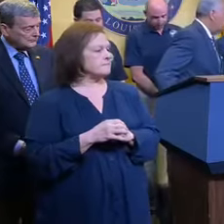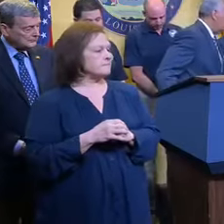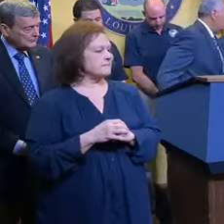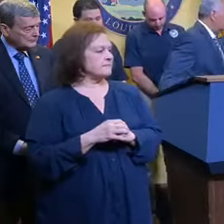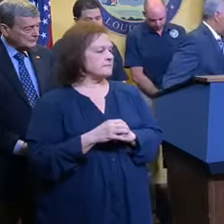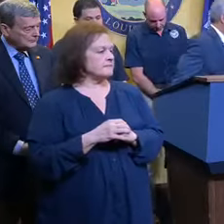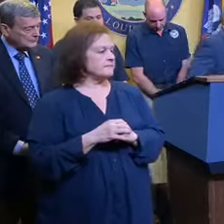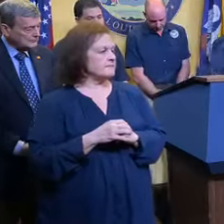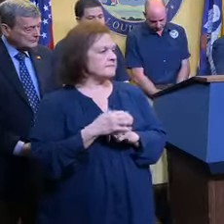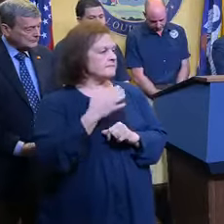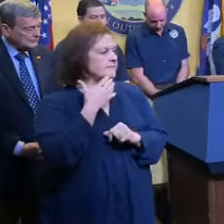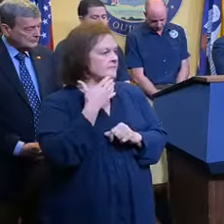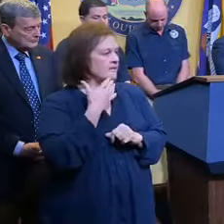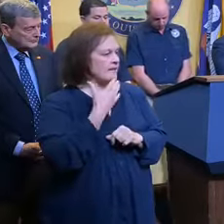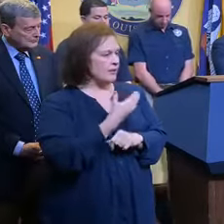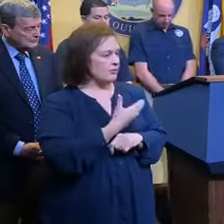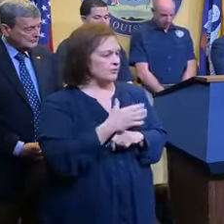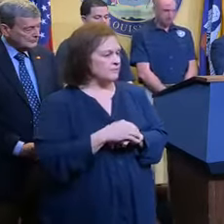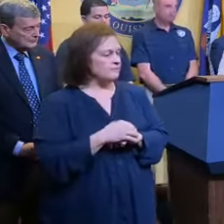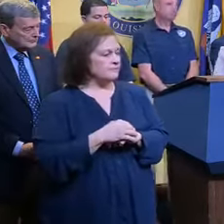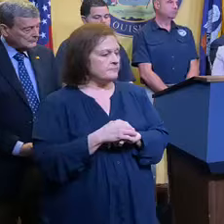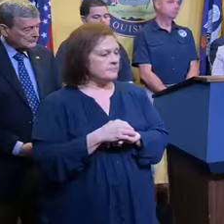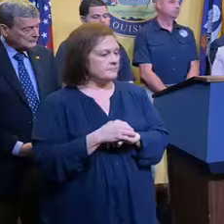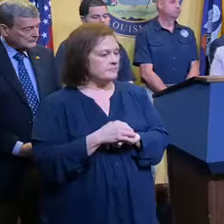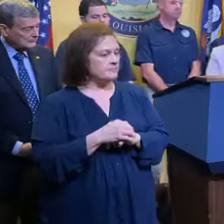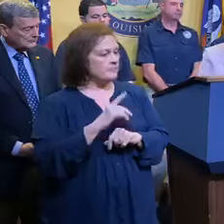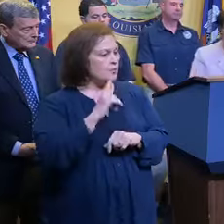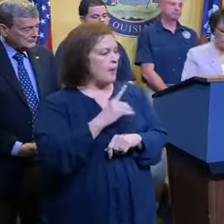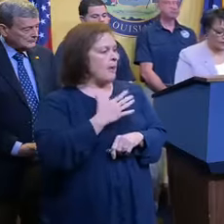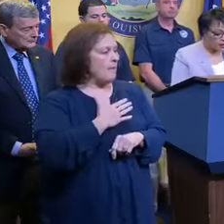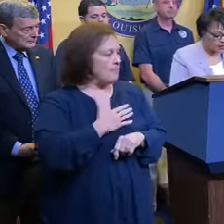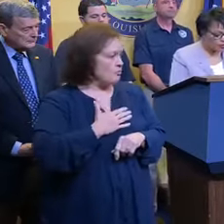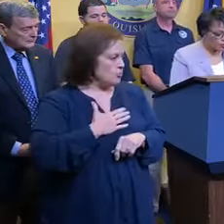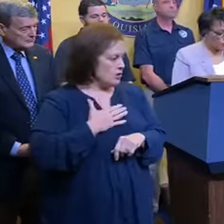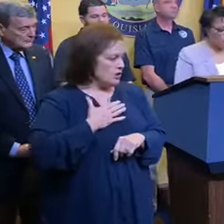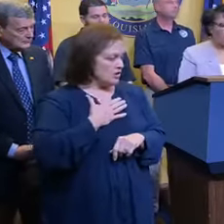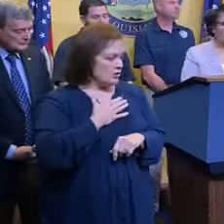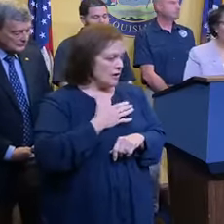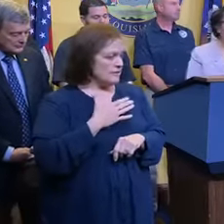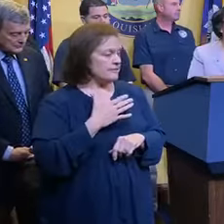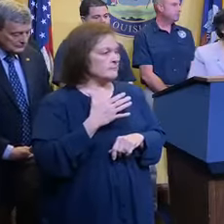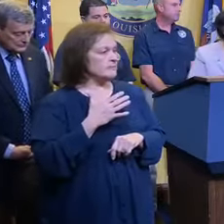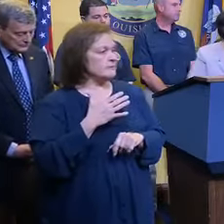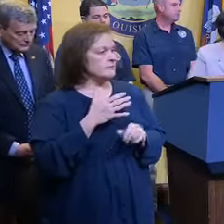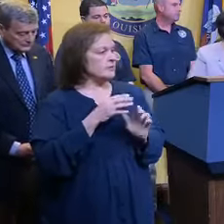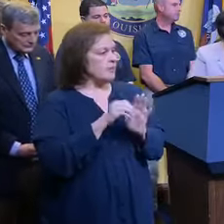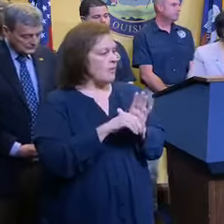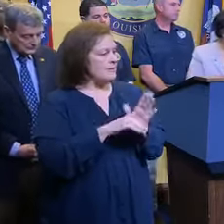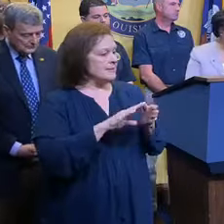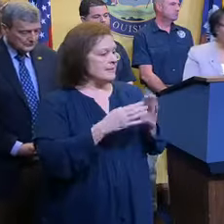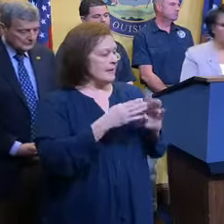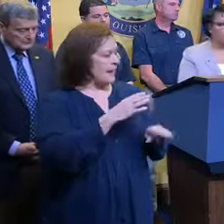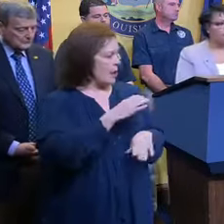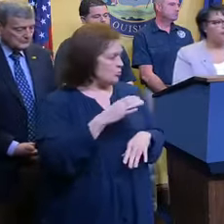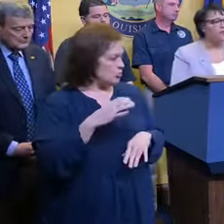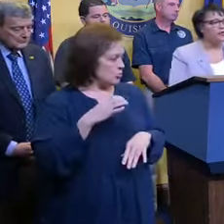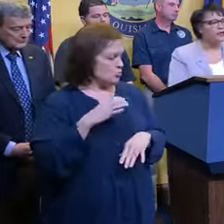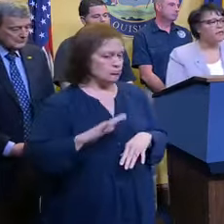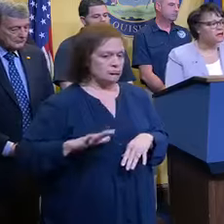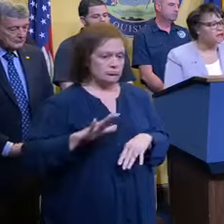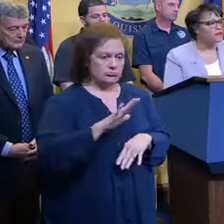Thank you, Mayor. Thank you so much. I appreciate very much the New Orleans City Council in